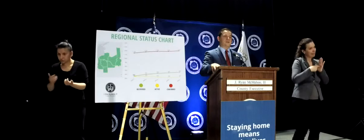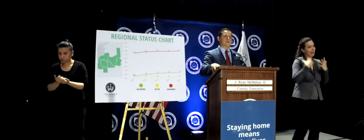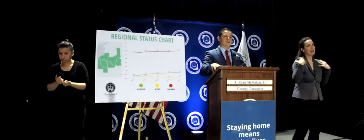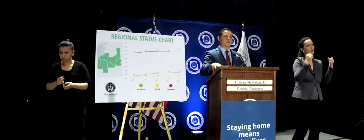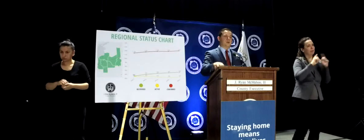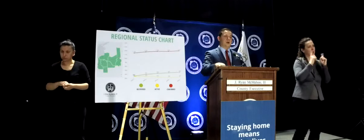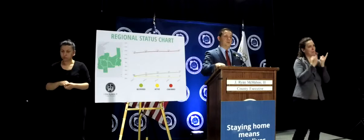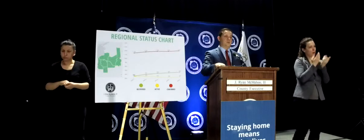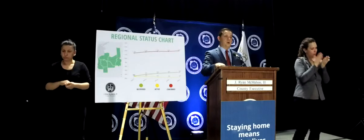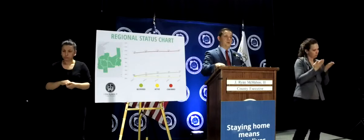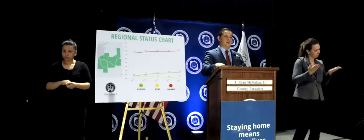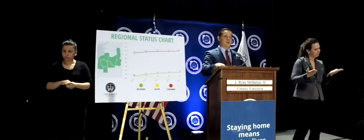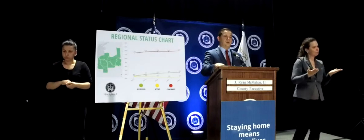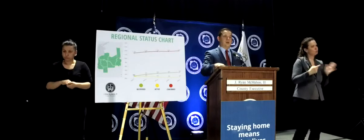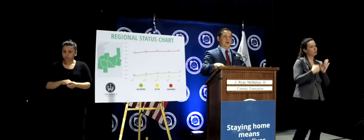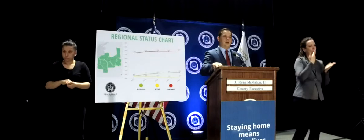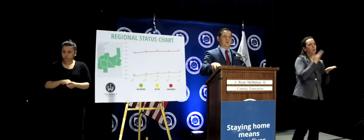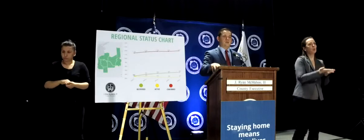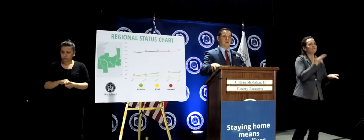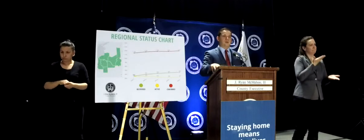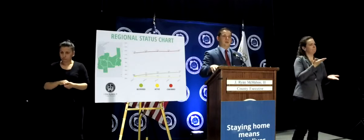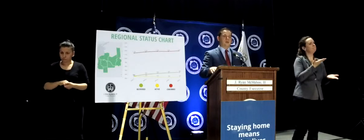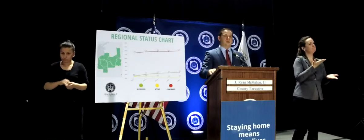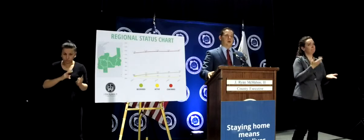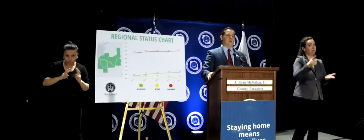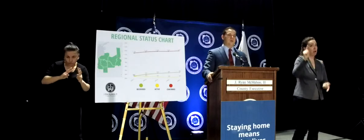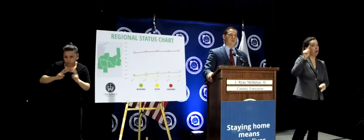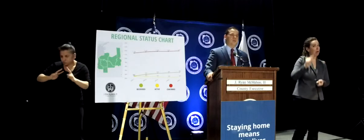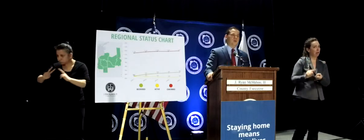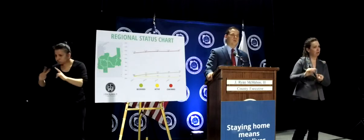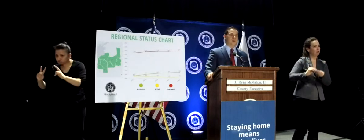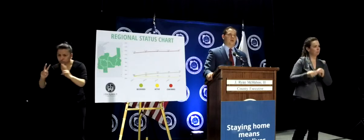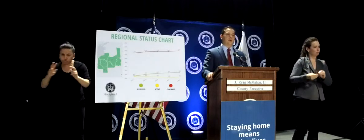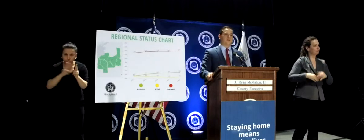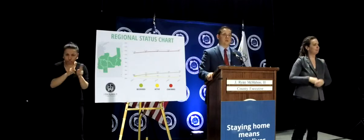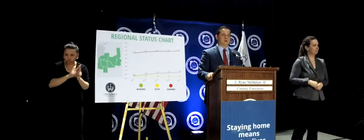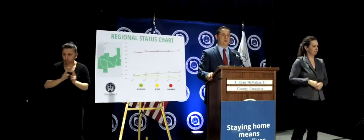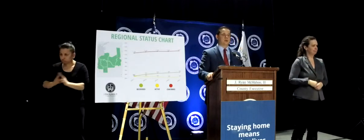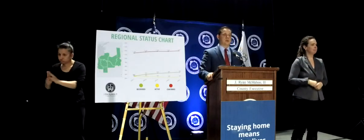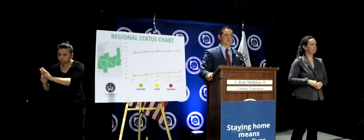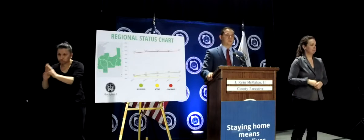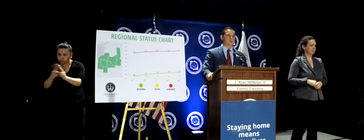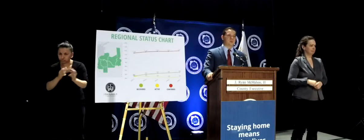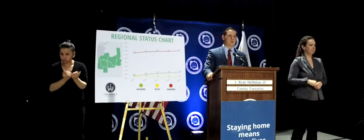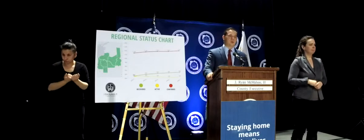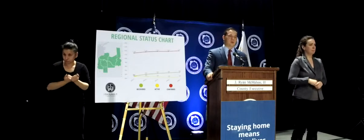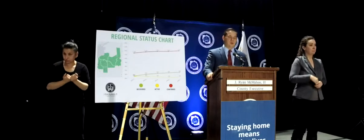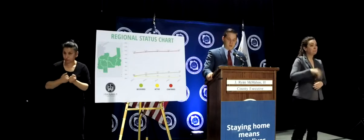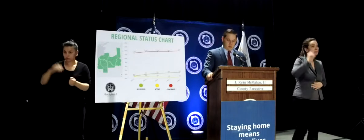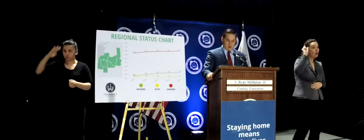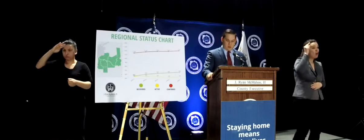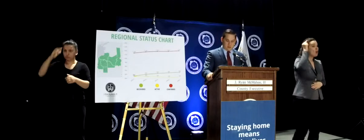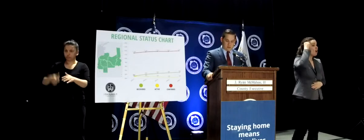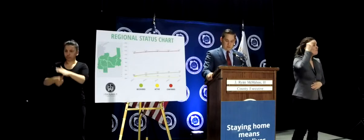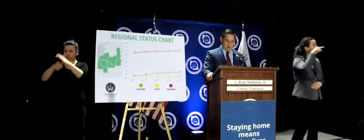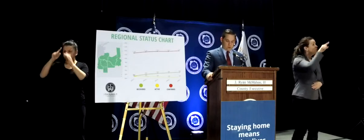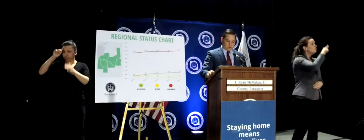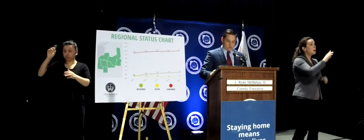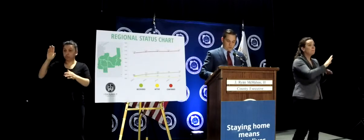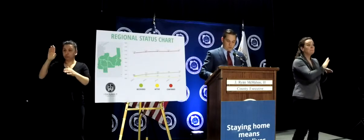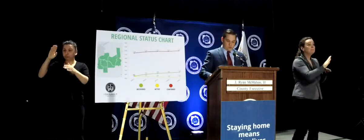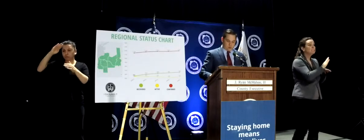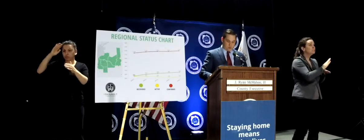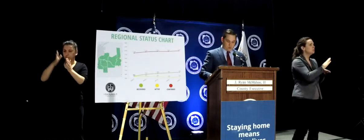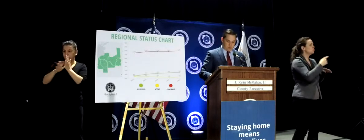in consultation with our health department and certainly with input from other government leaders and the business community at